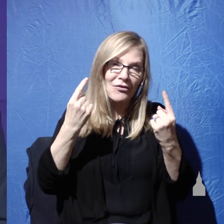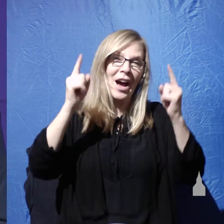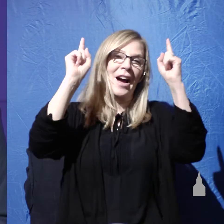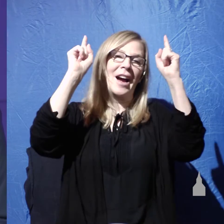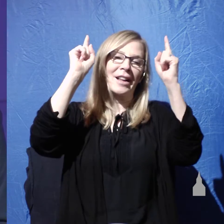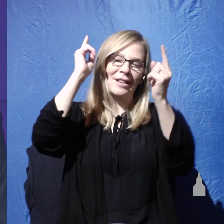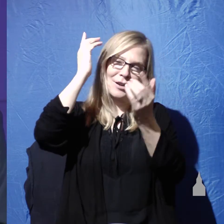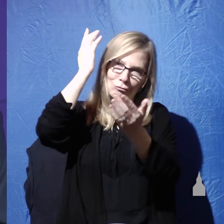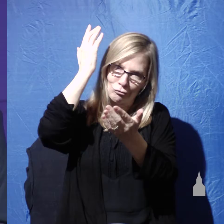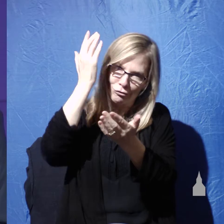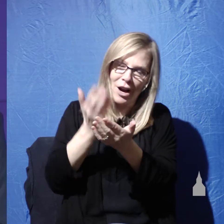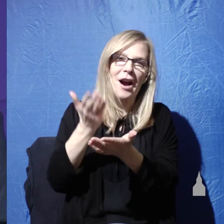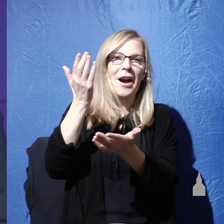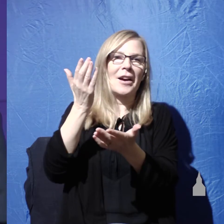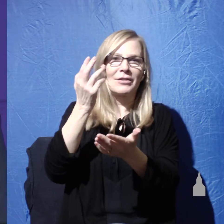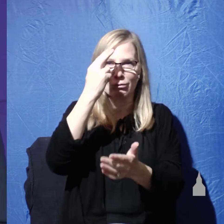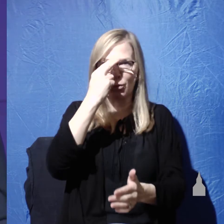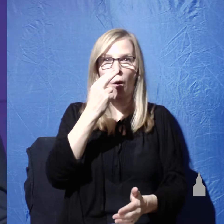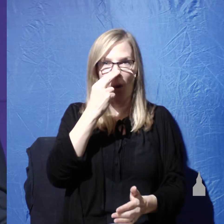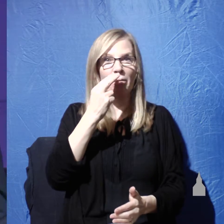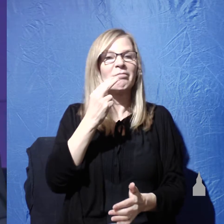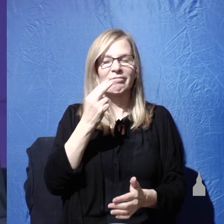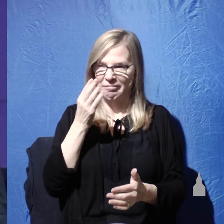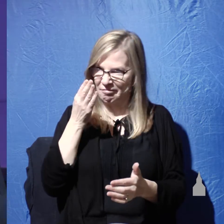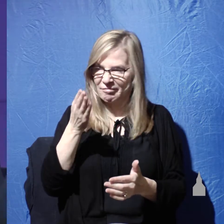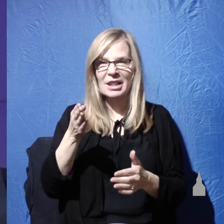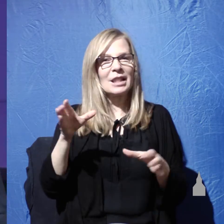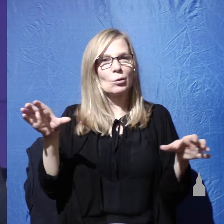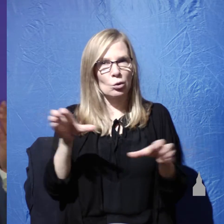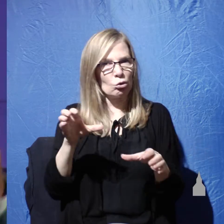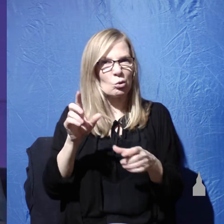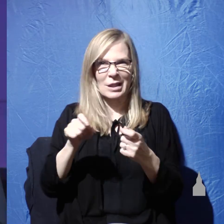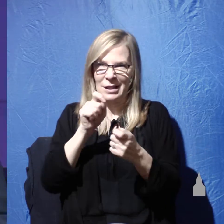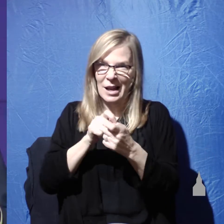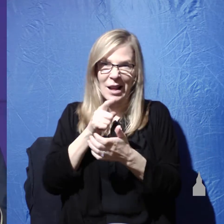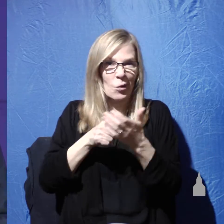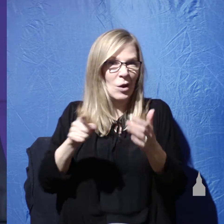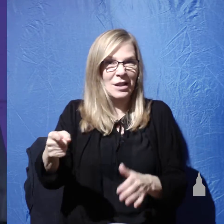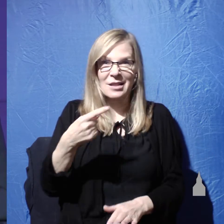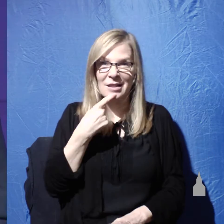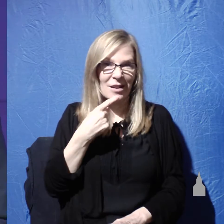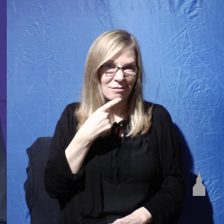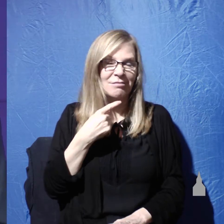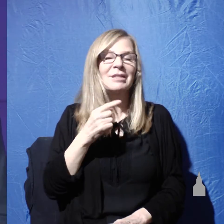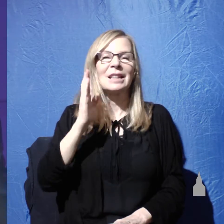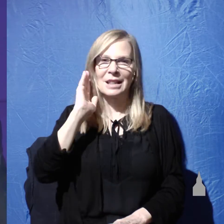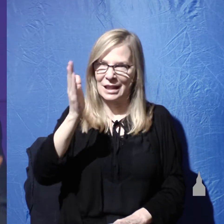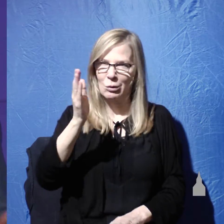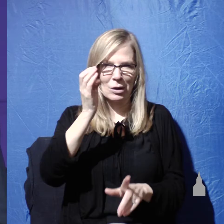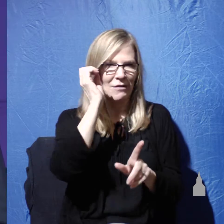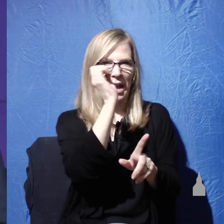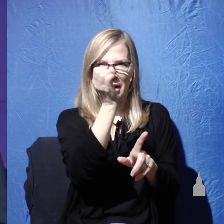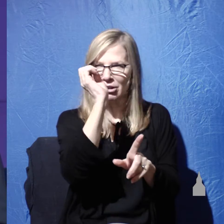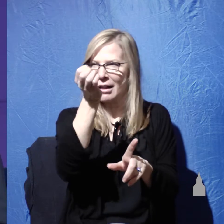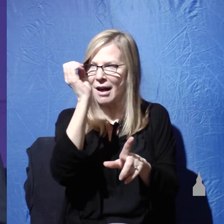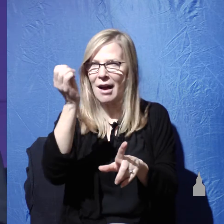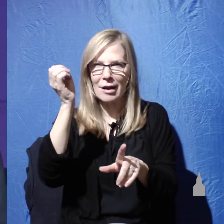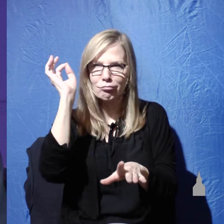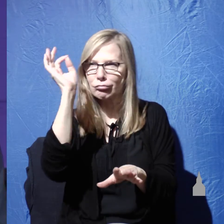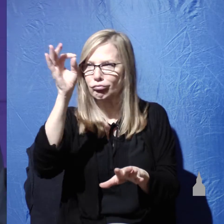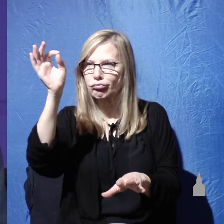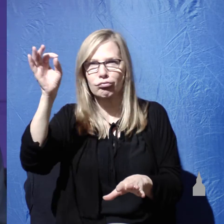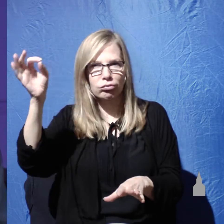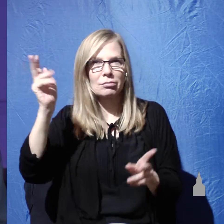he's finally in Rome, he's going to do exactly what he said he would do. He is going to evangelize those in Rome.